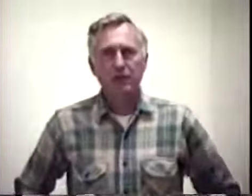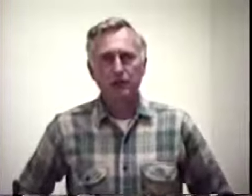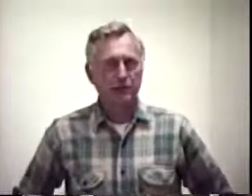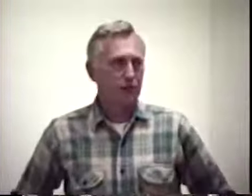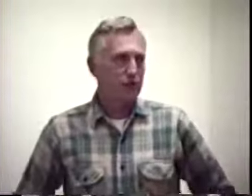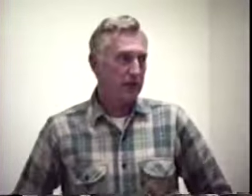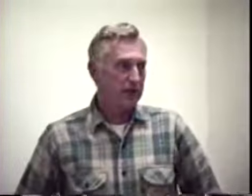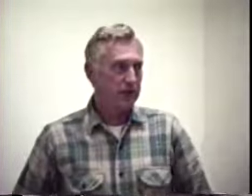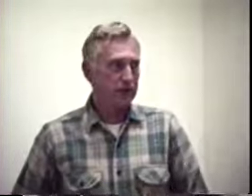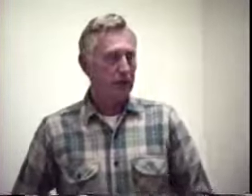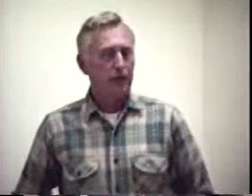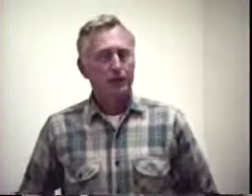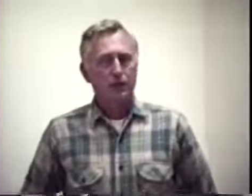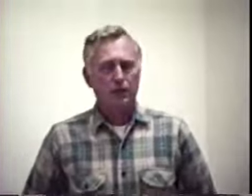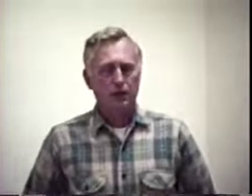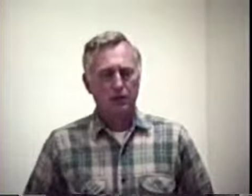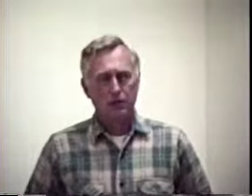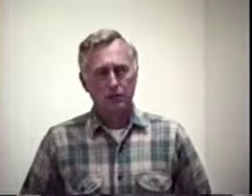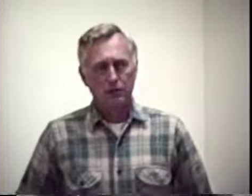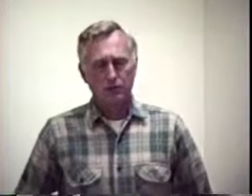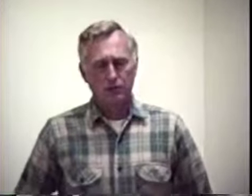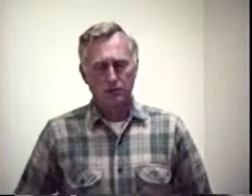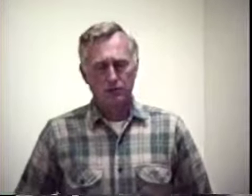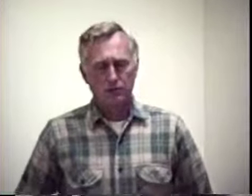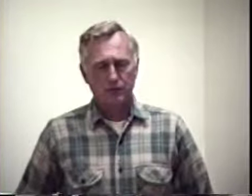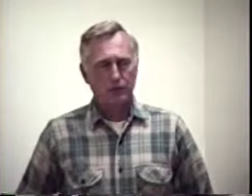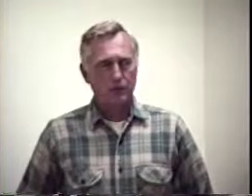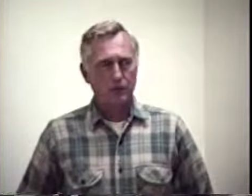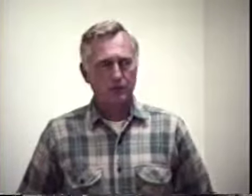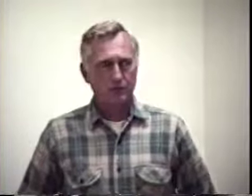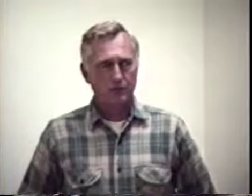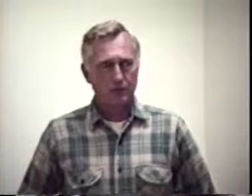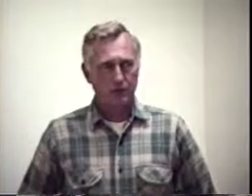in the first place is to become more familiar with